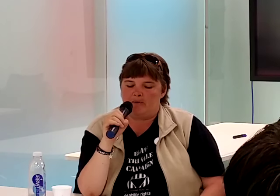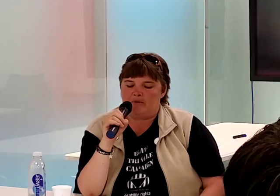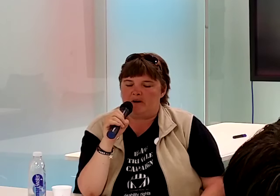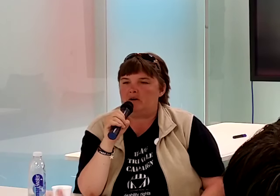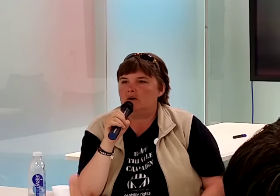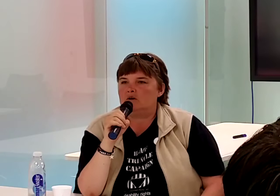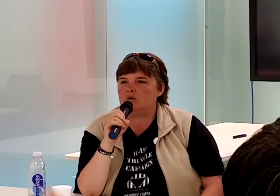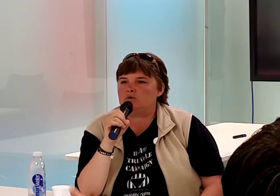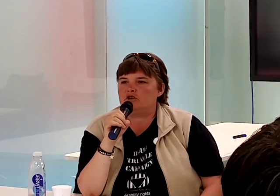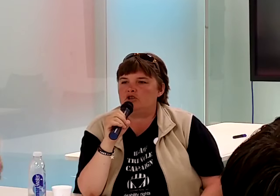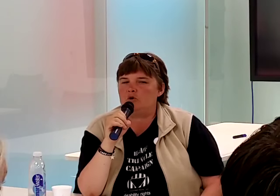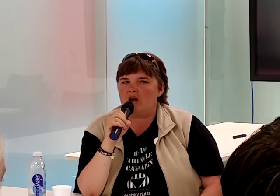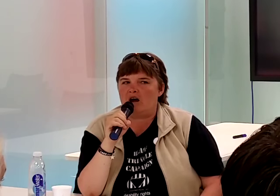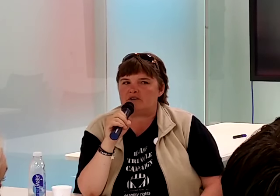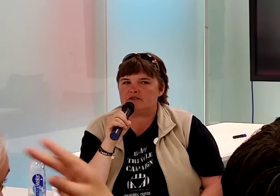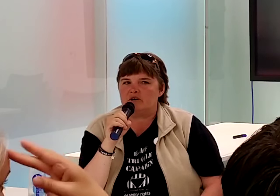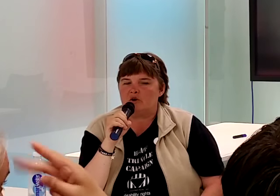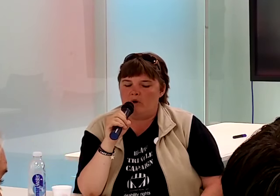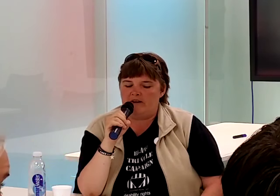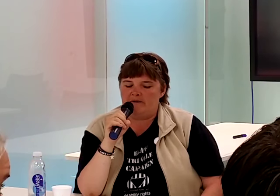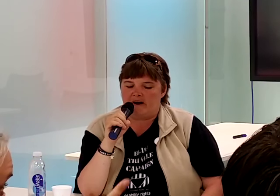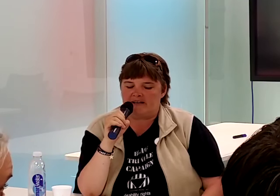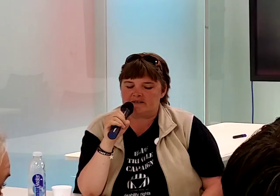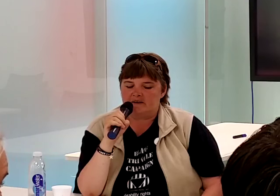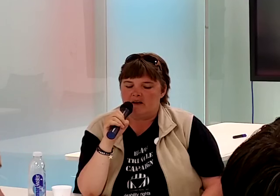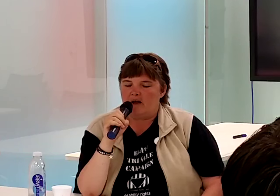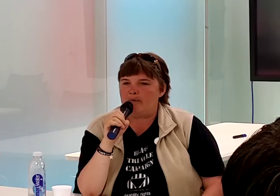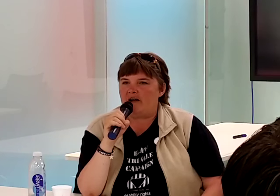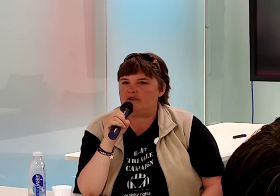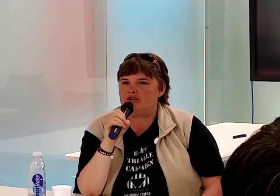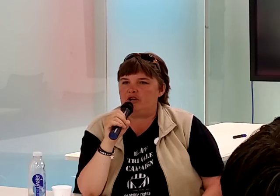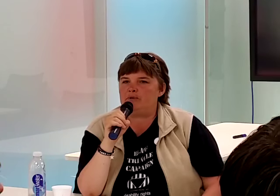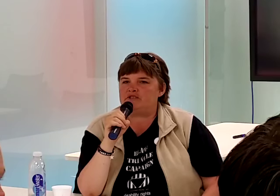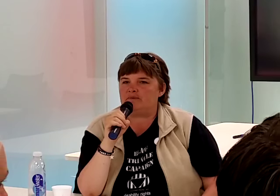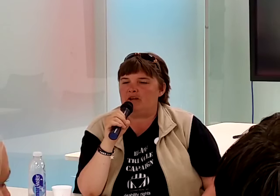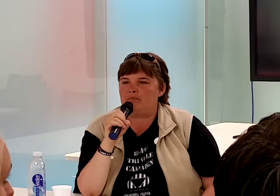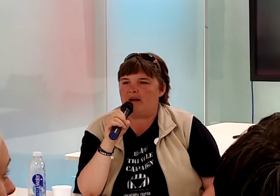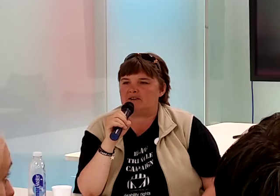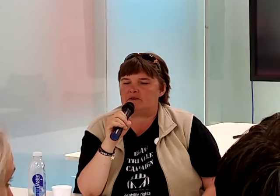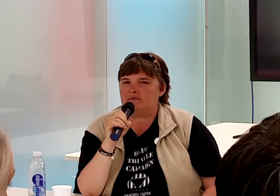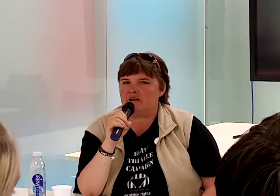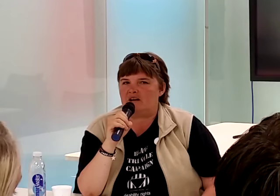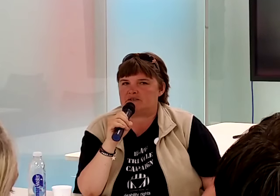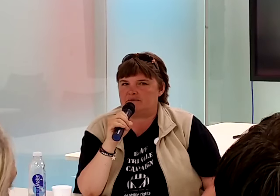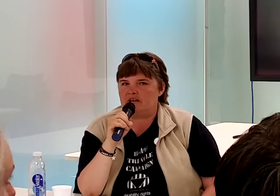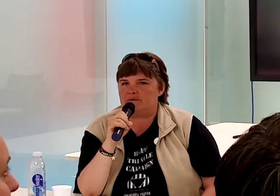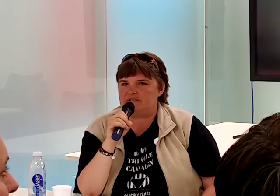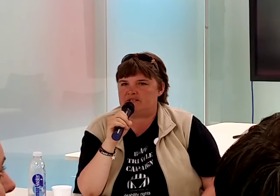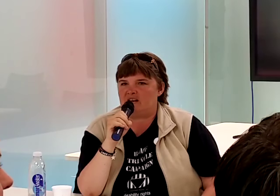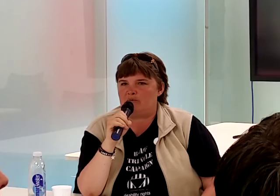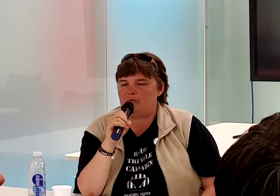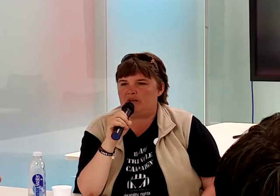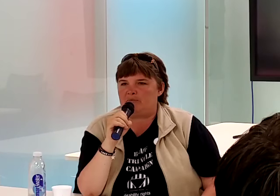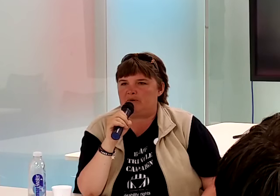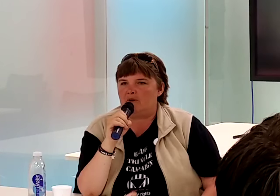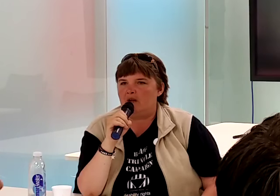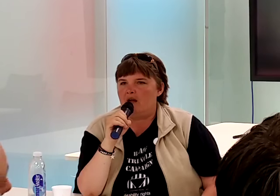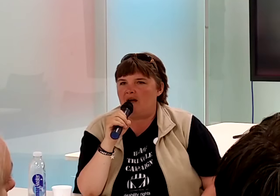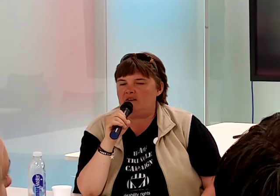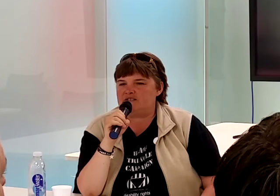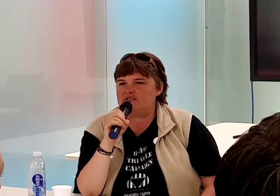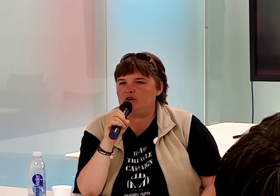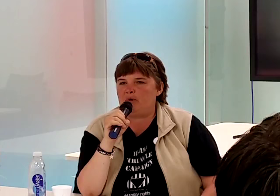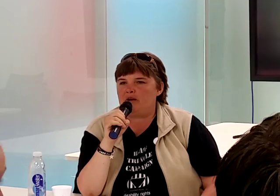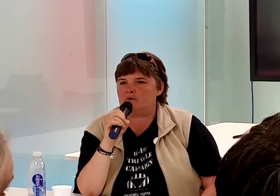4th of September, called You Cut, We Fight, about the cumulative impact of the cuts of deaf and disabled